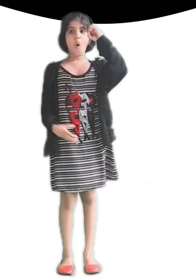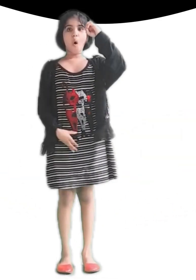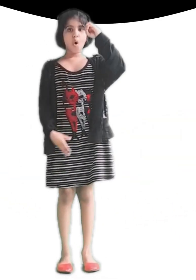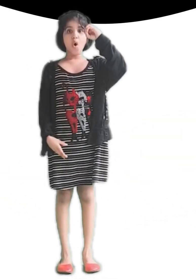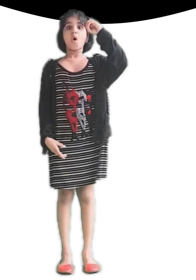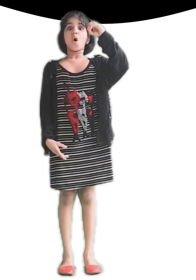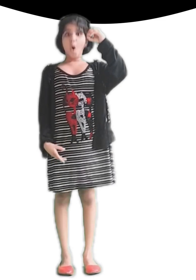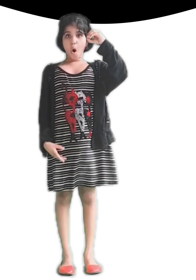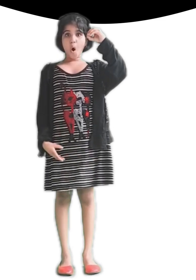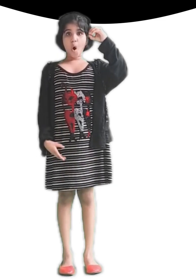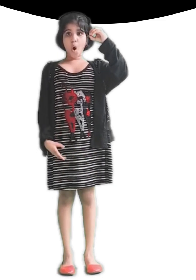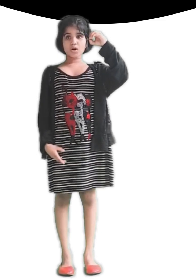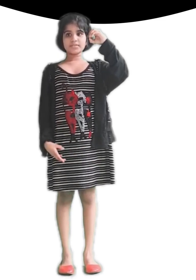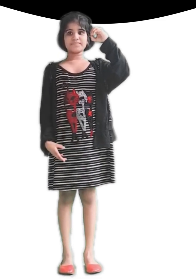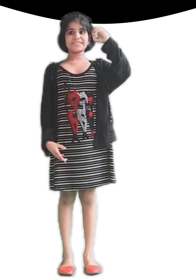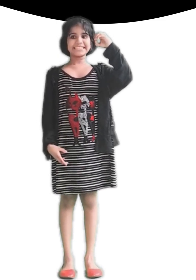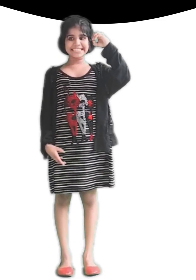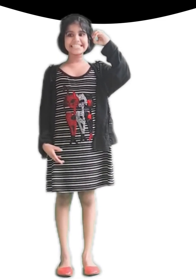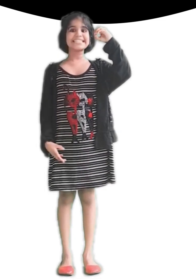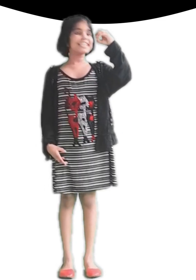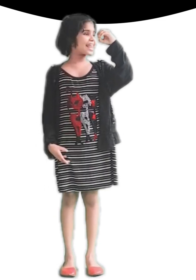O, this is the letter O.